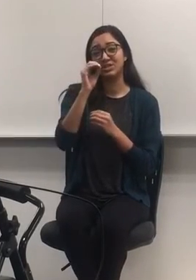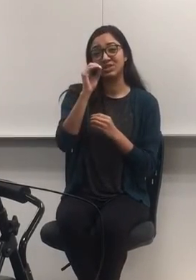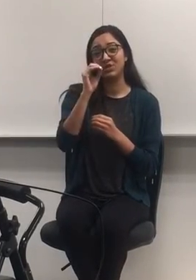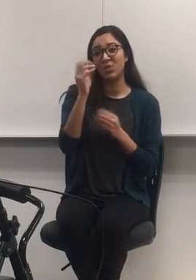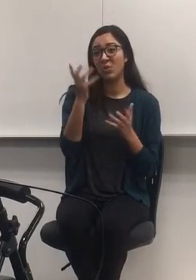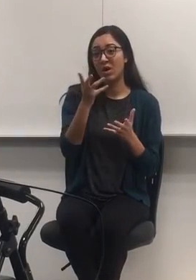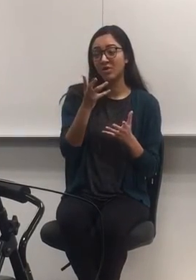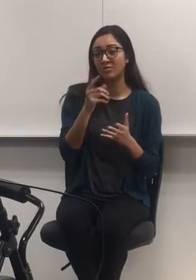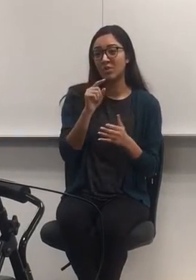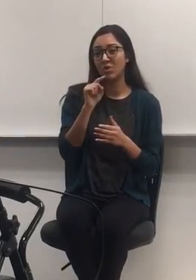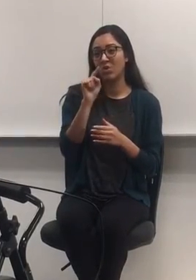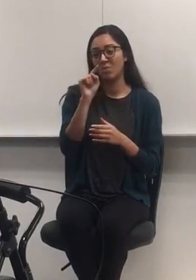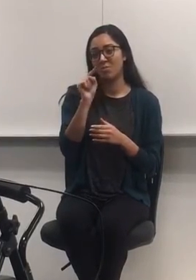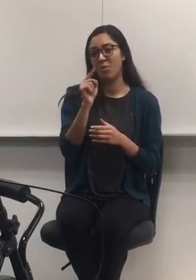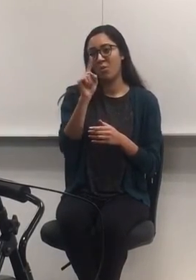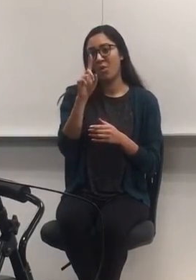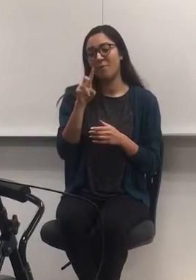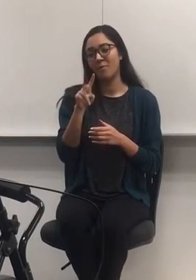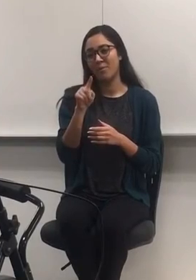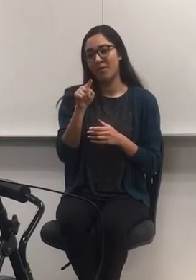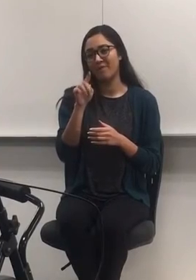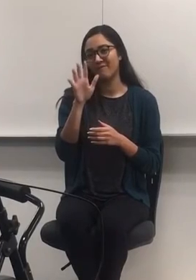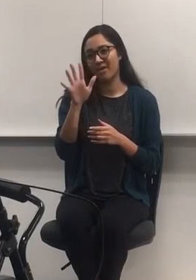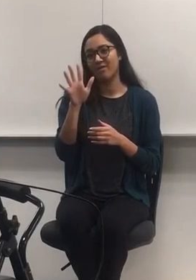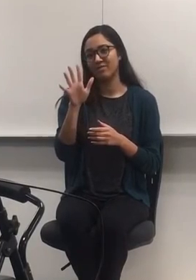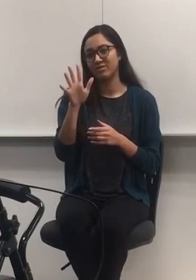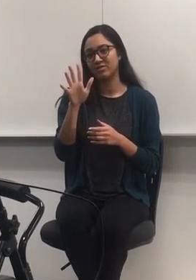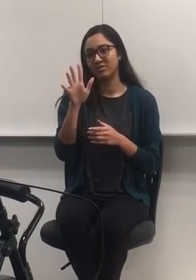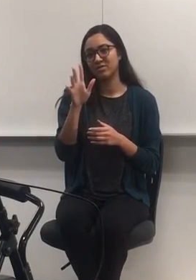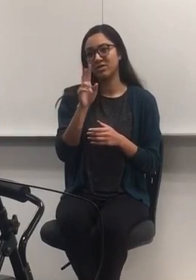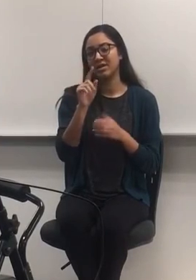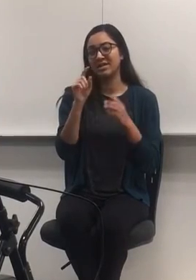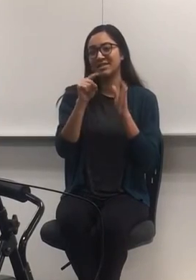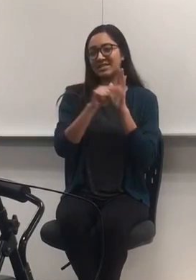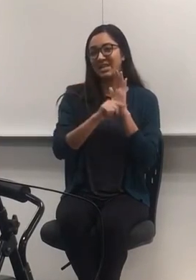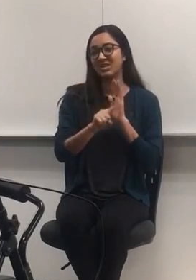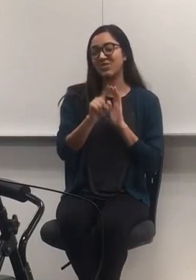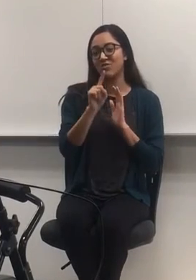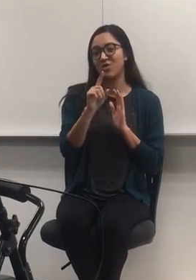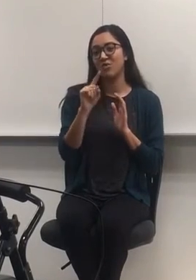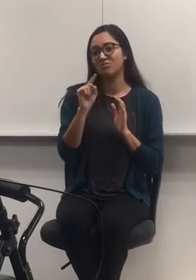1.5, and when it's negative 1, it's 1.25, okay?